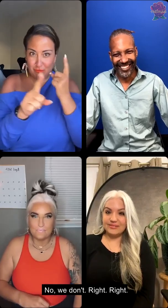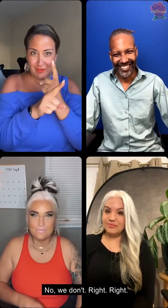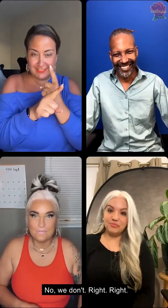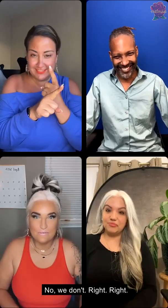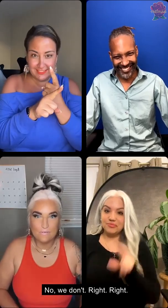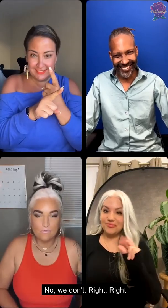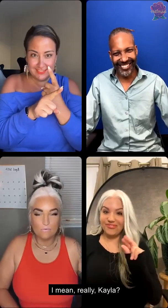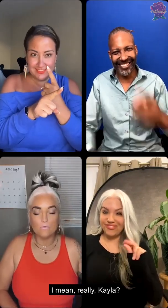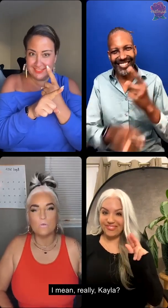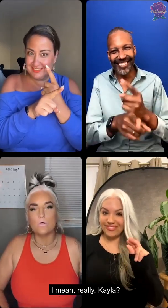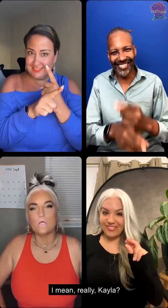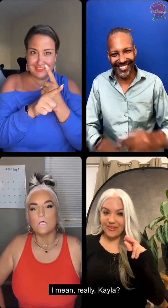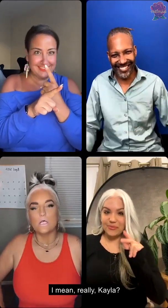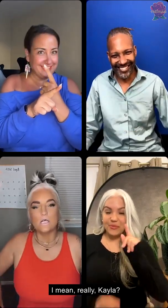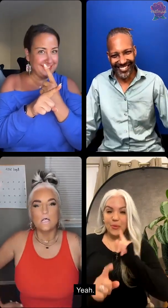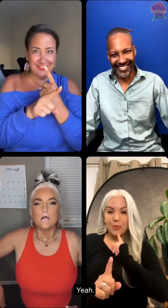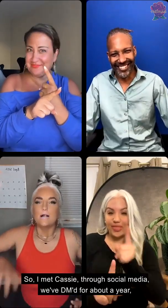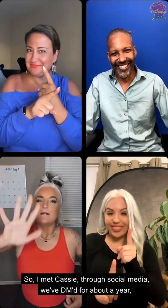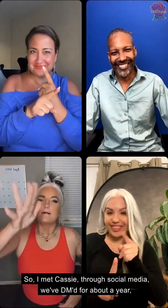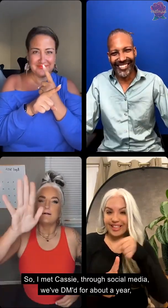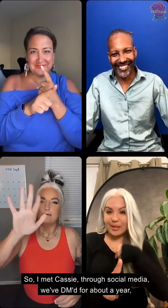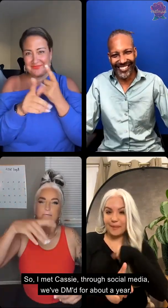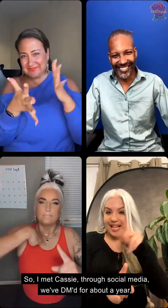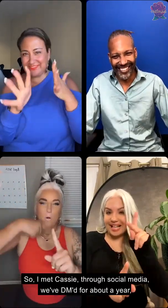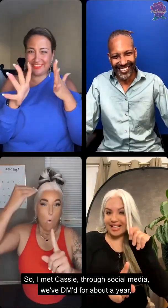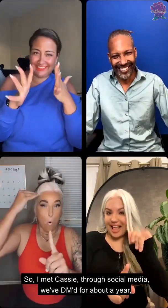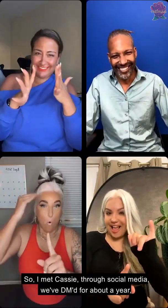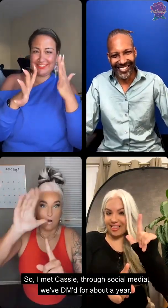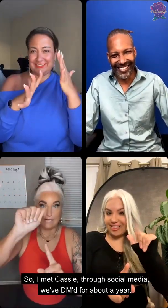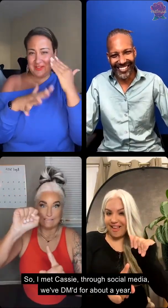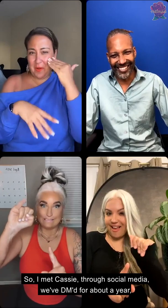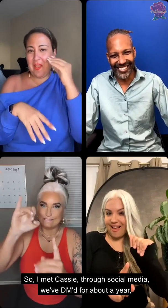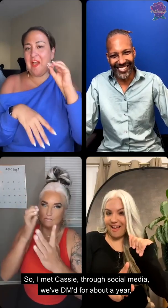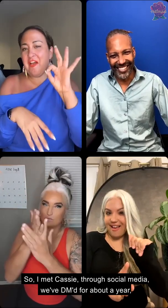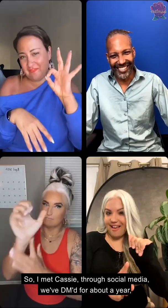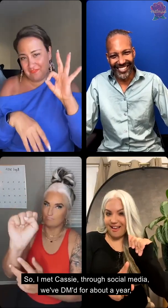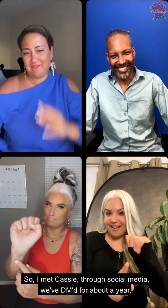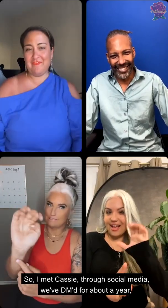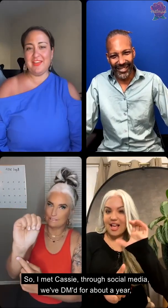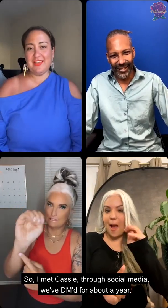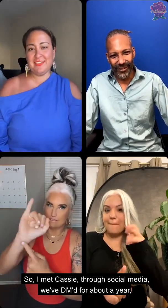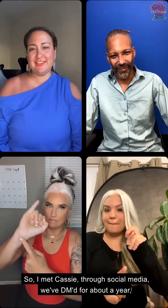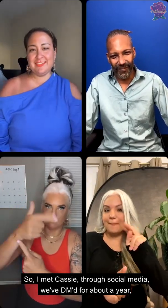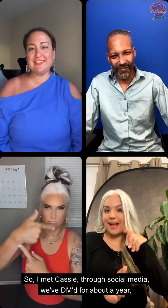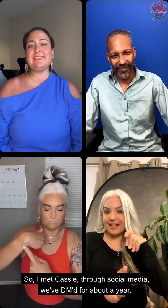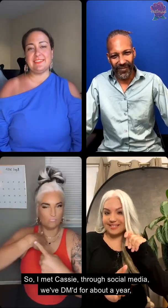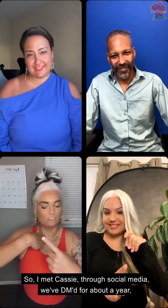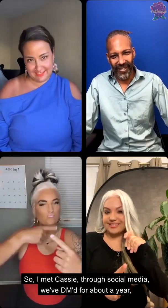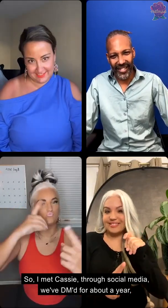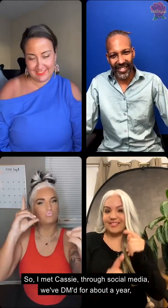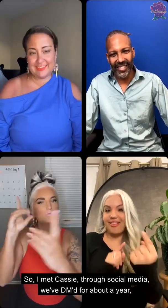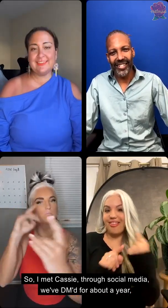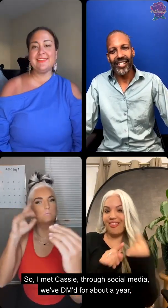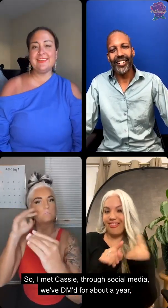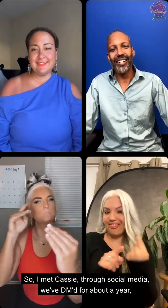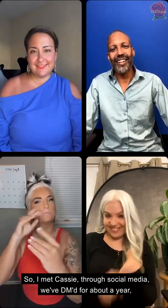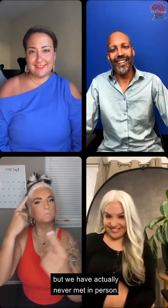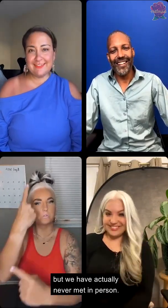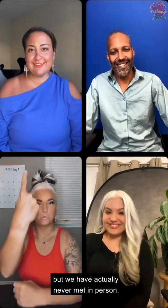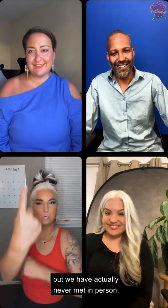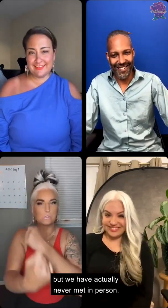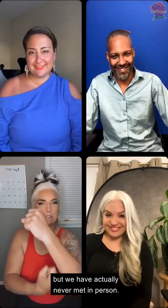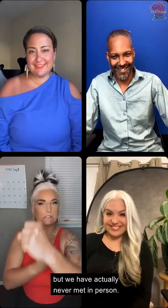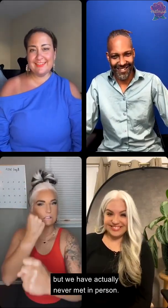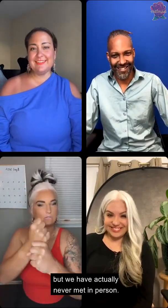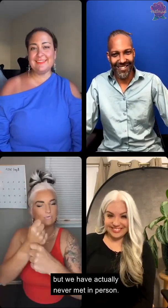right? No, we don't. Right, right. I mean, really, Kayla, yeah. So I've known Cassie through social media. We've DM'd for about a